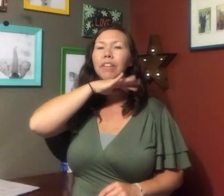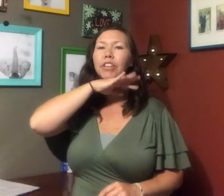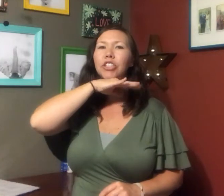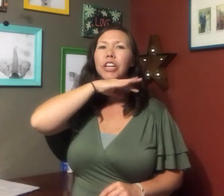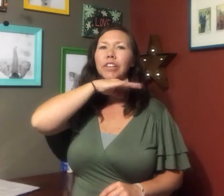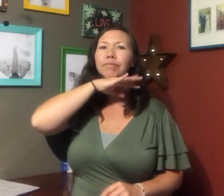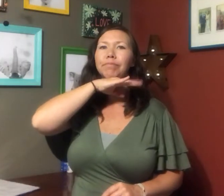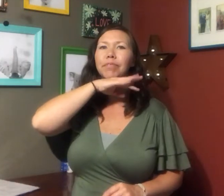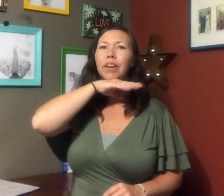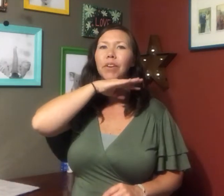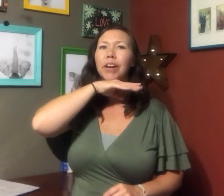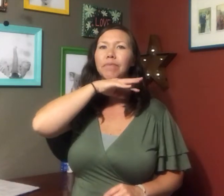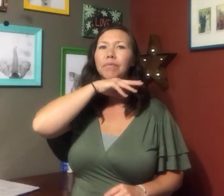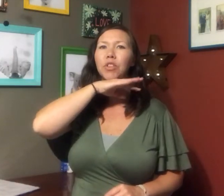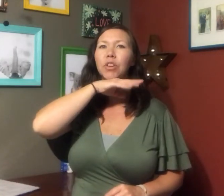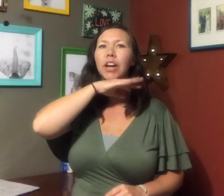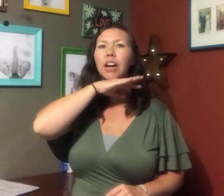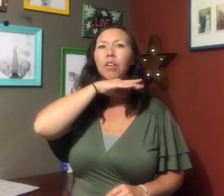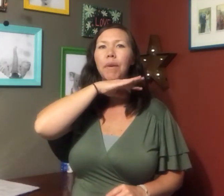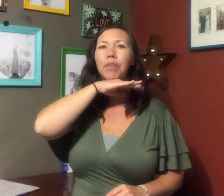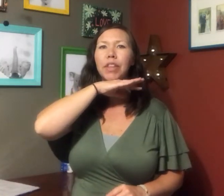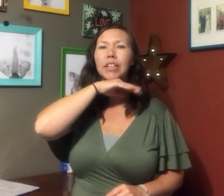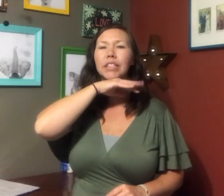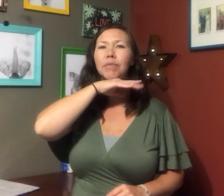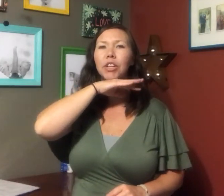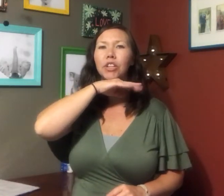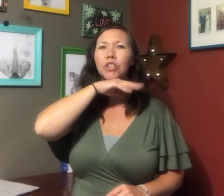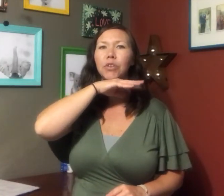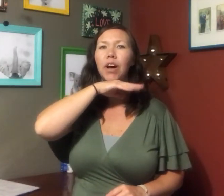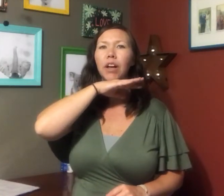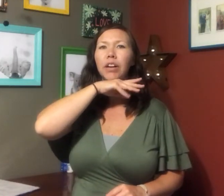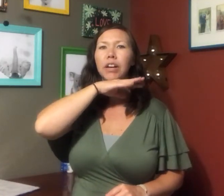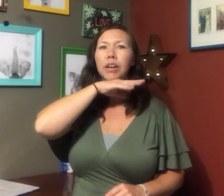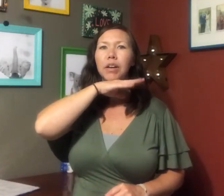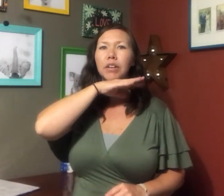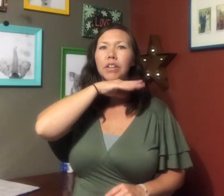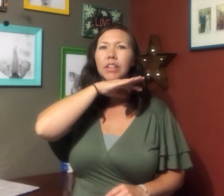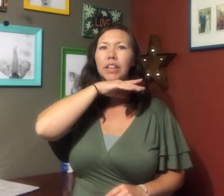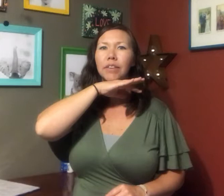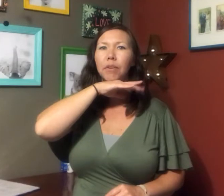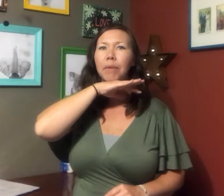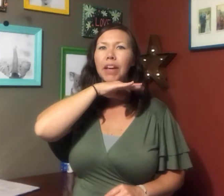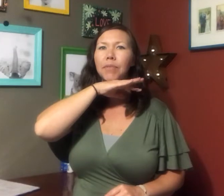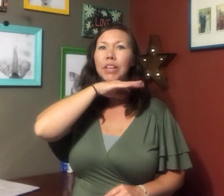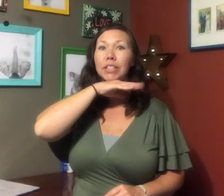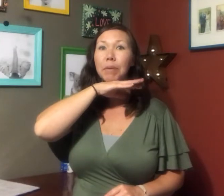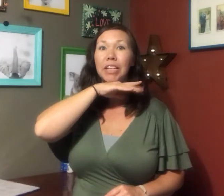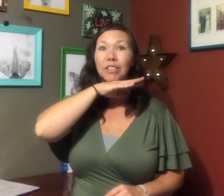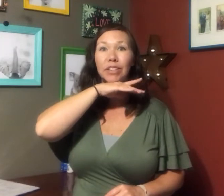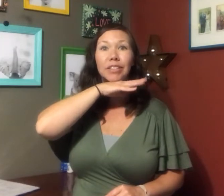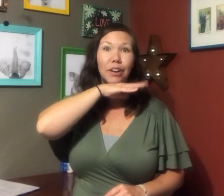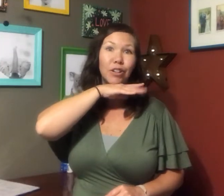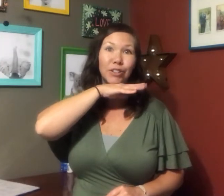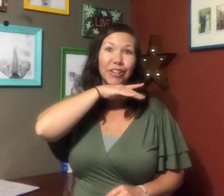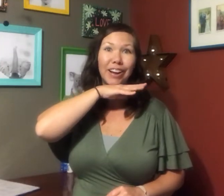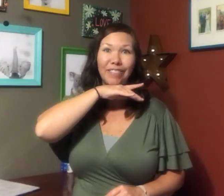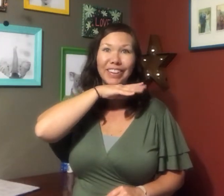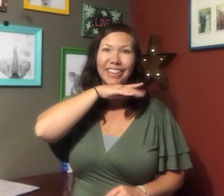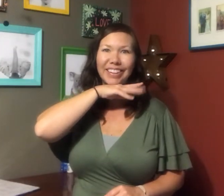your chin. Okay, so you can kind of remember that it's similar to the sign for pig, because pigs are dirty often and like to